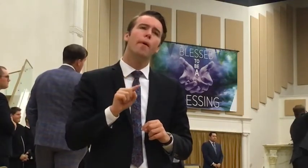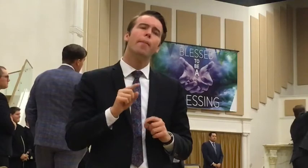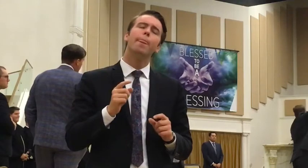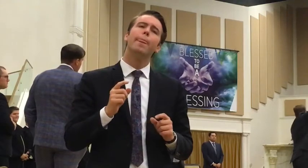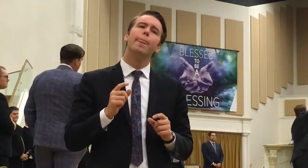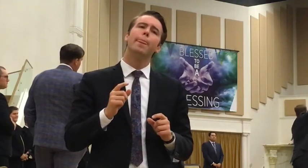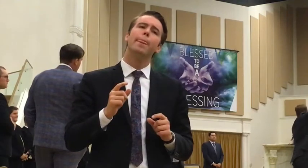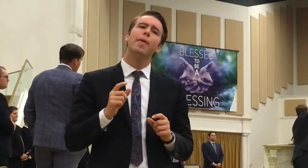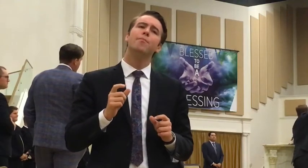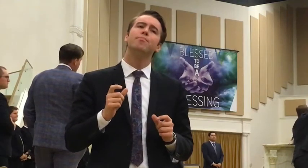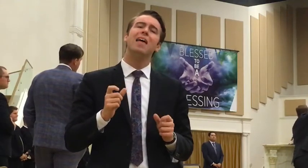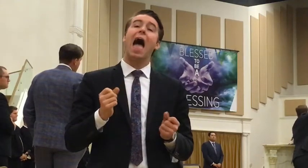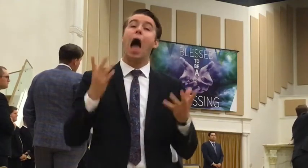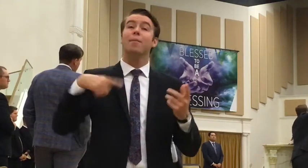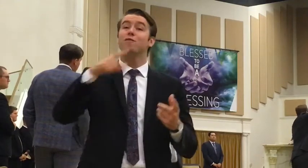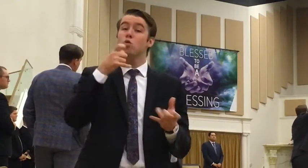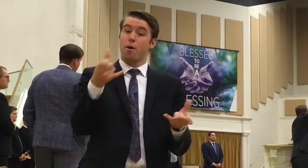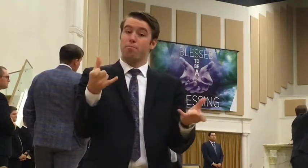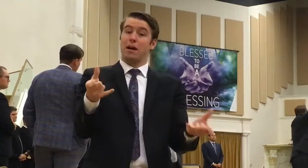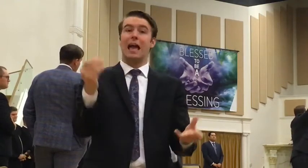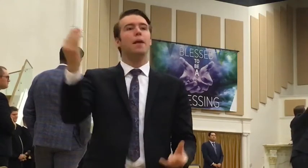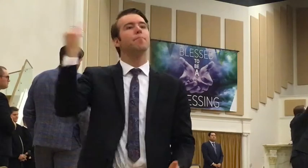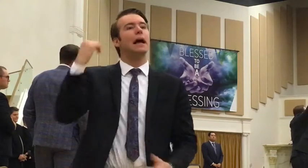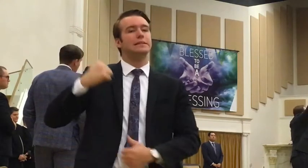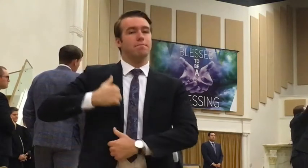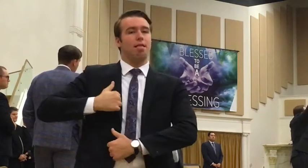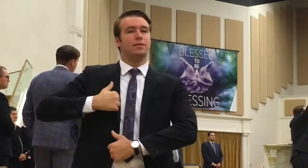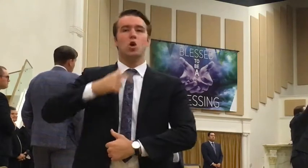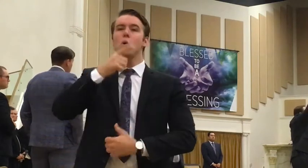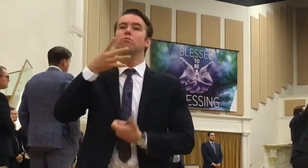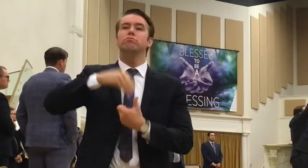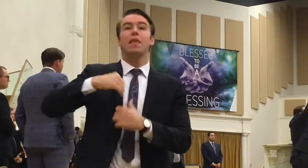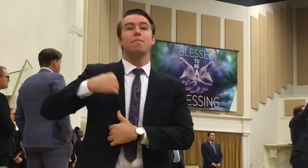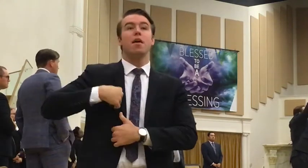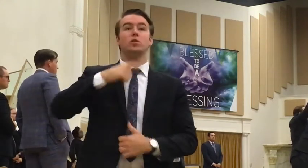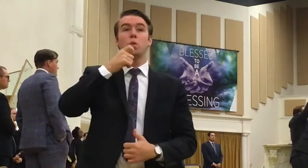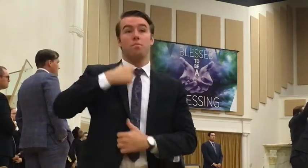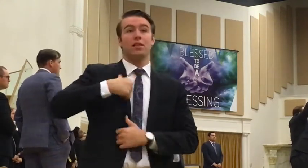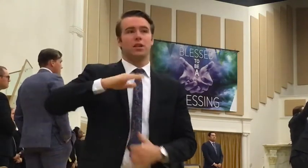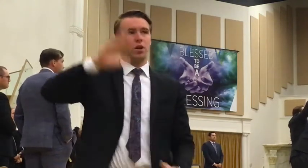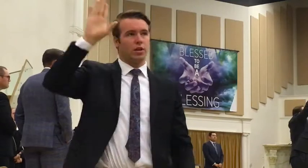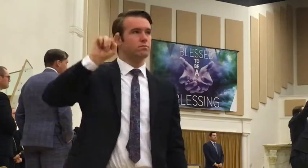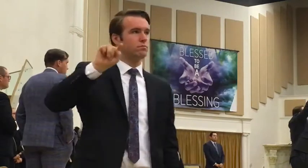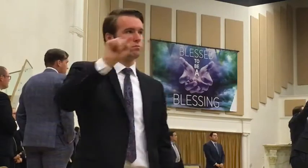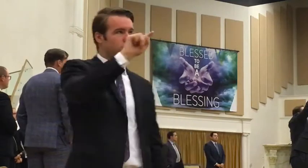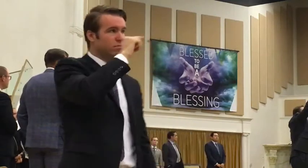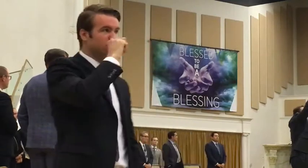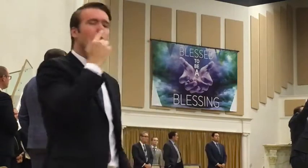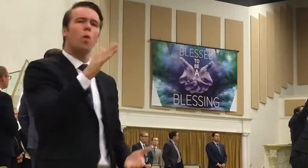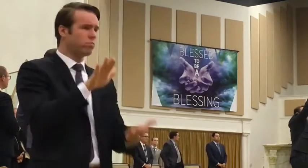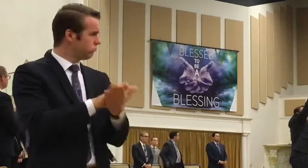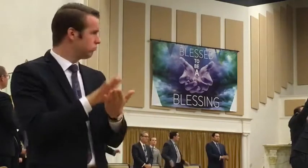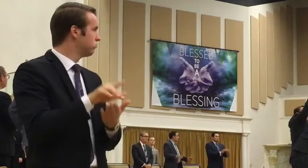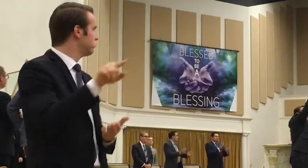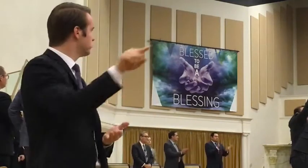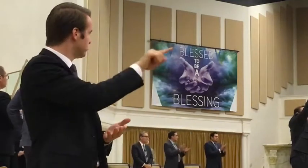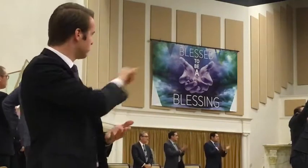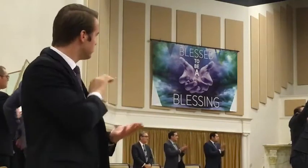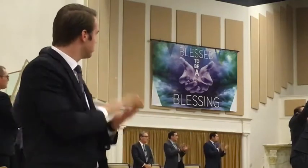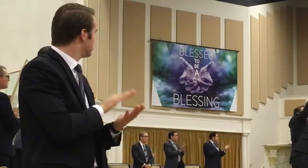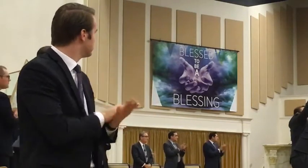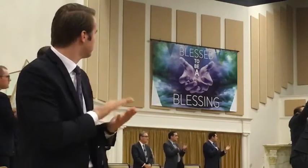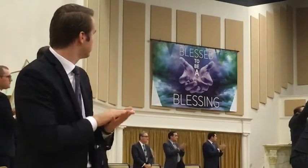how many present or past military people, any of the armed forces, hold your hand up. Give them a big hand. All the folks that